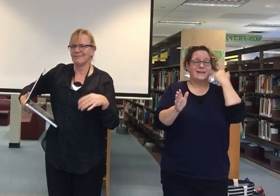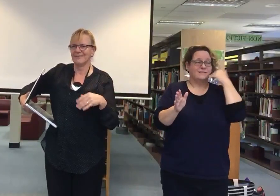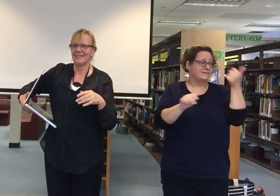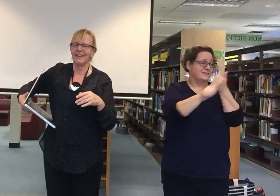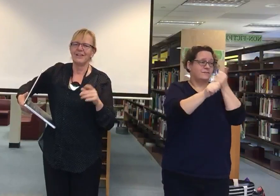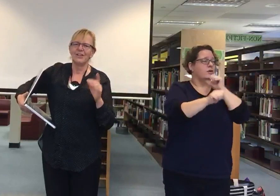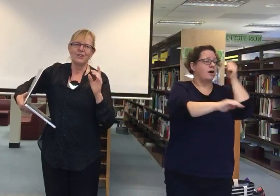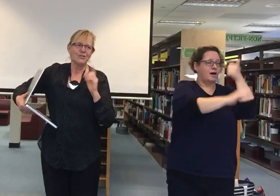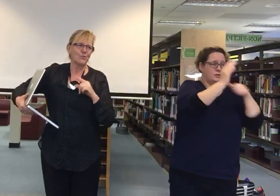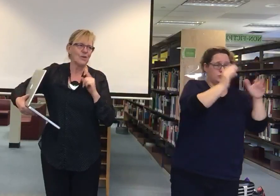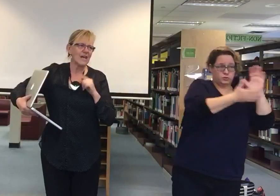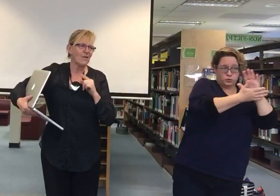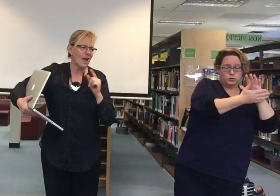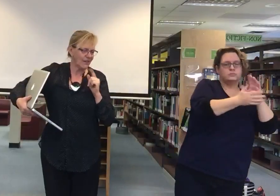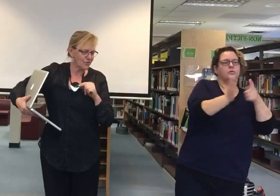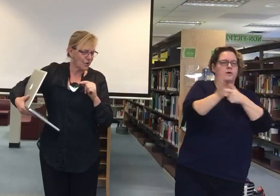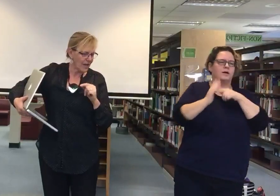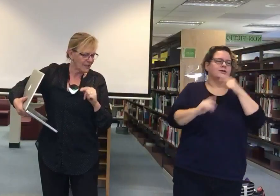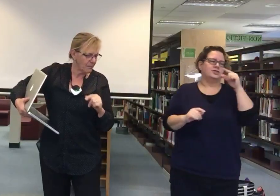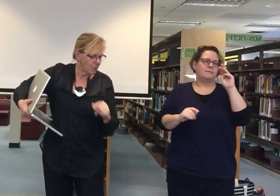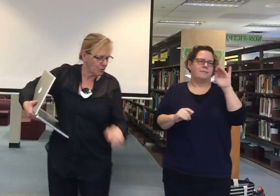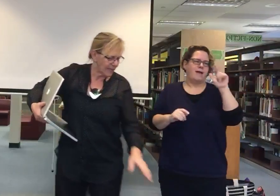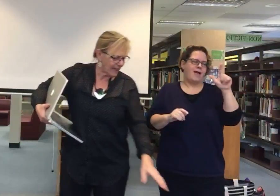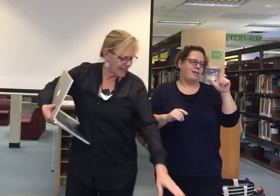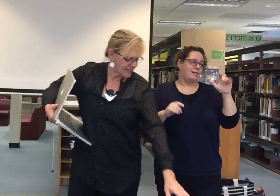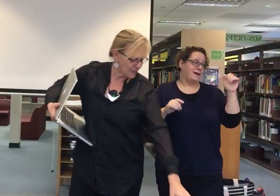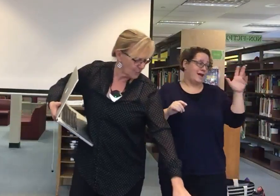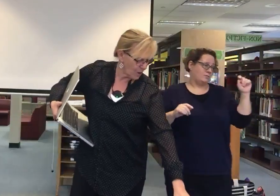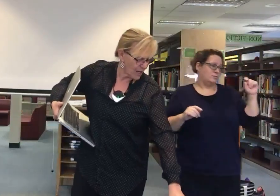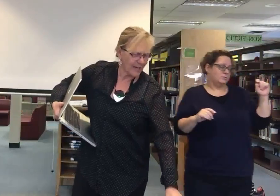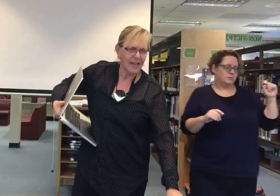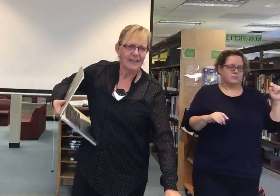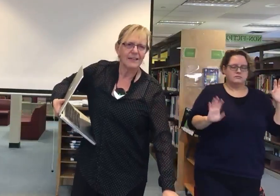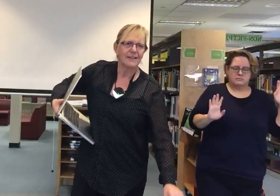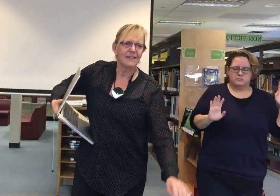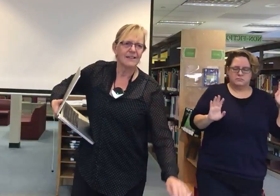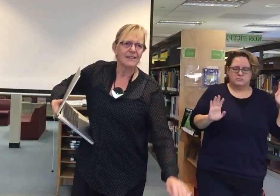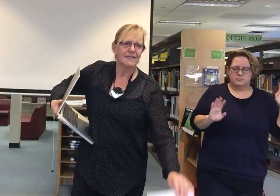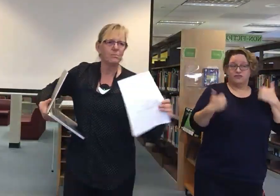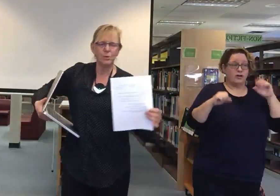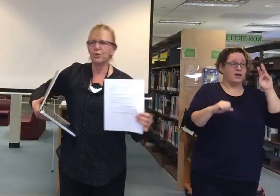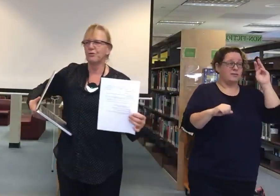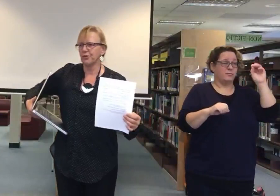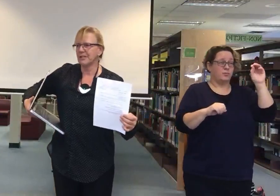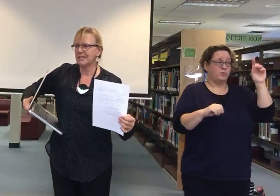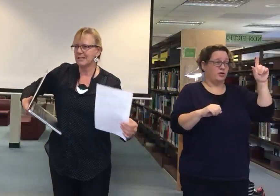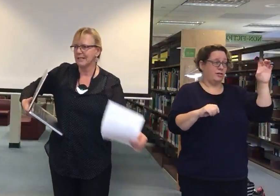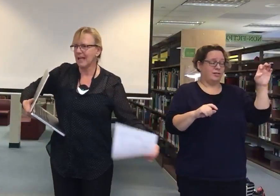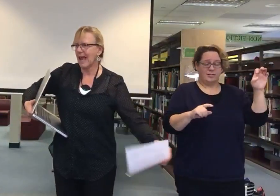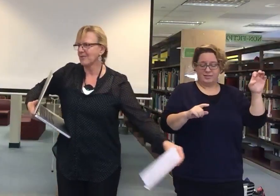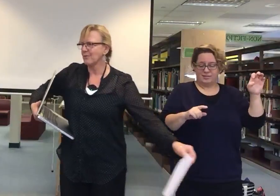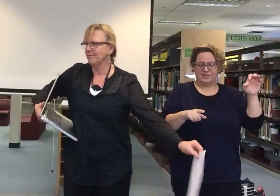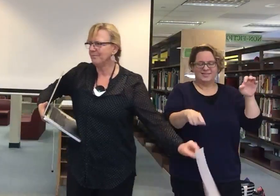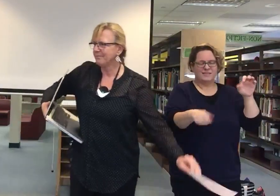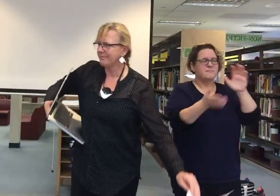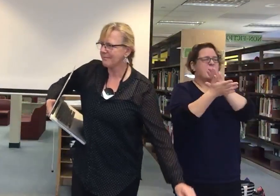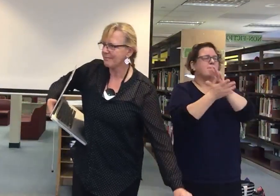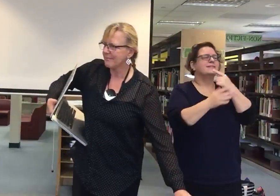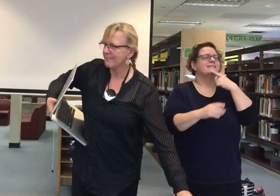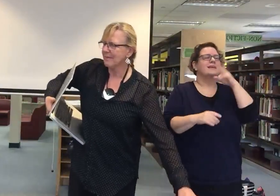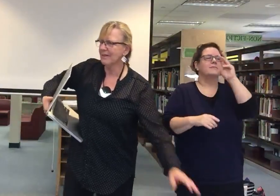school. So now I've tried Moodle, and this is why it says Moodle versus